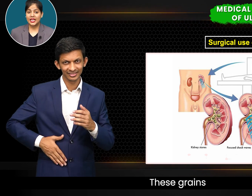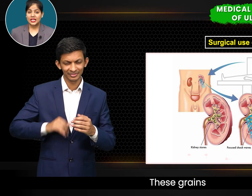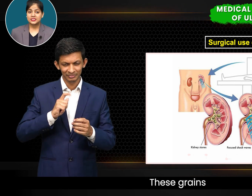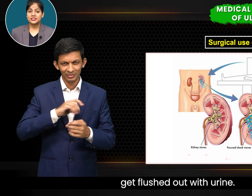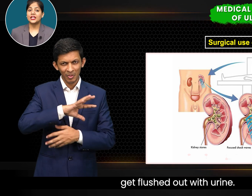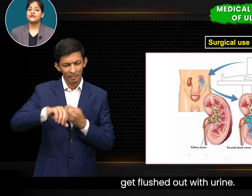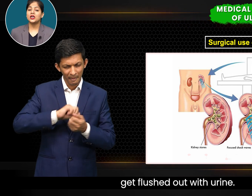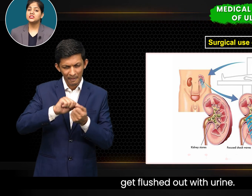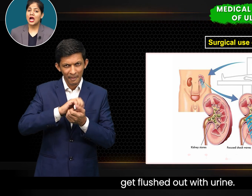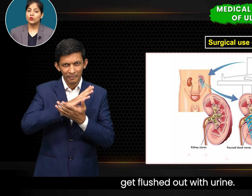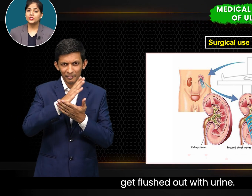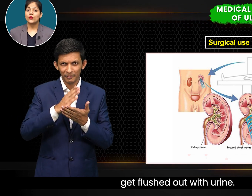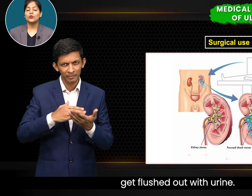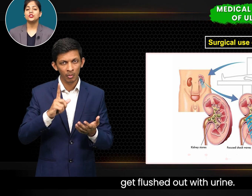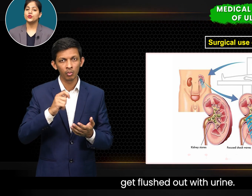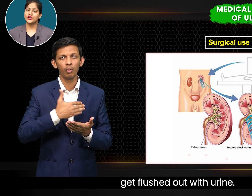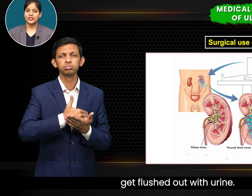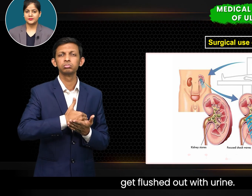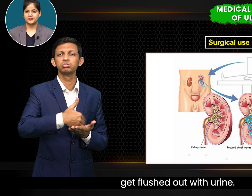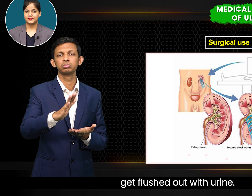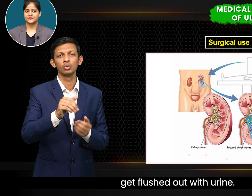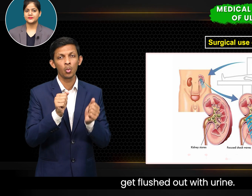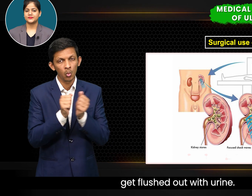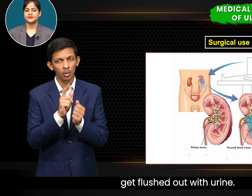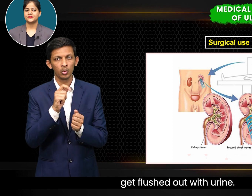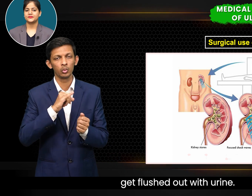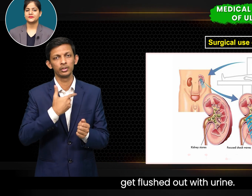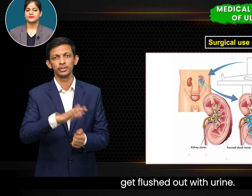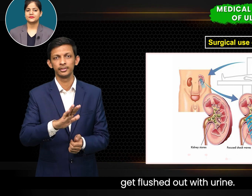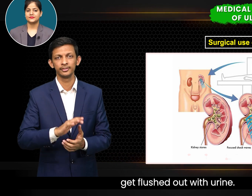These grains get flushed out with urine.